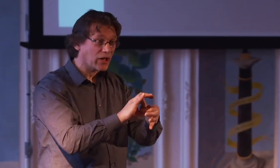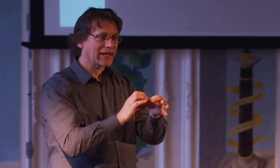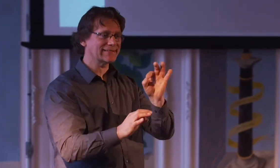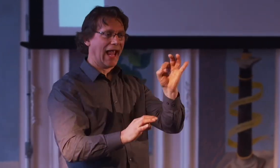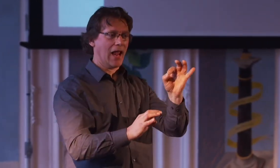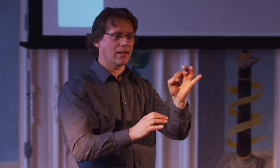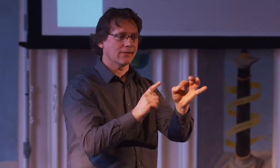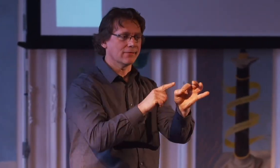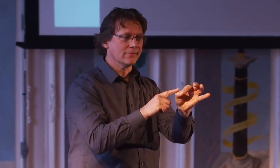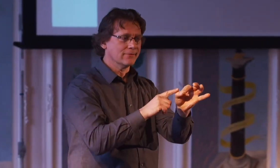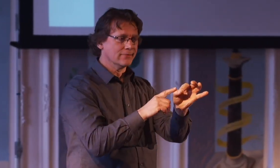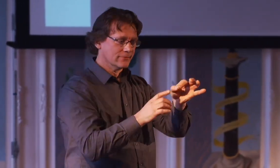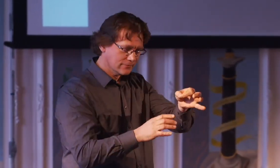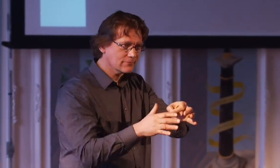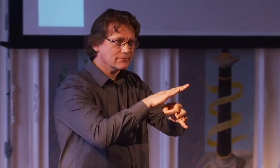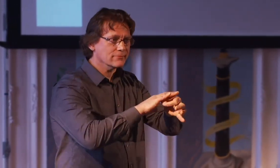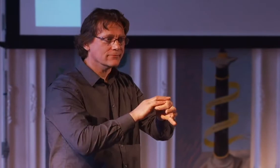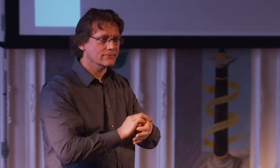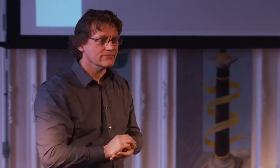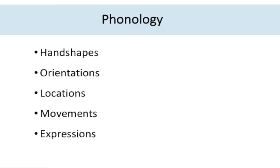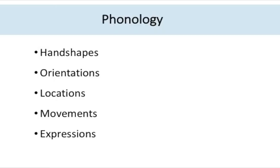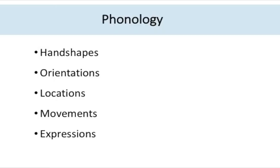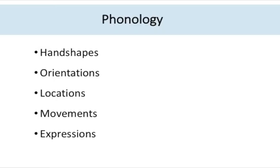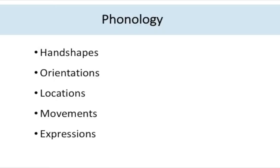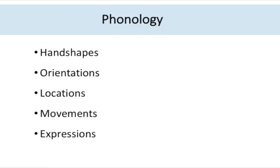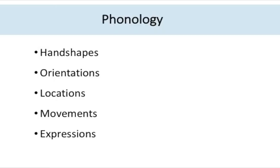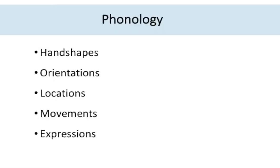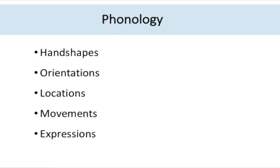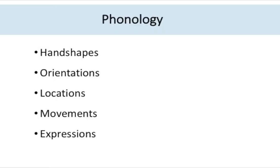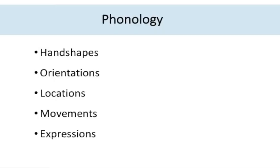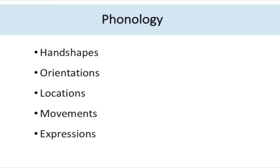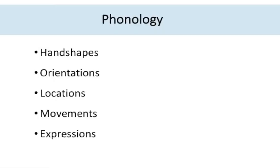So you again see that they're all linked to this root sign for cell.